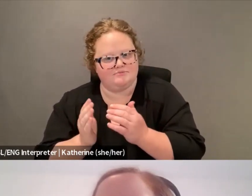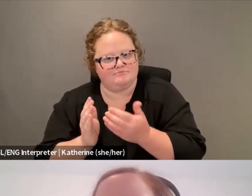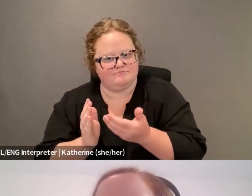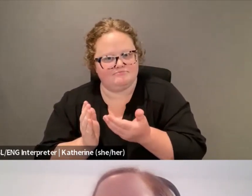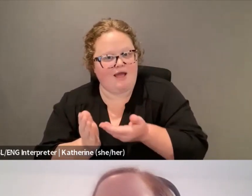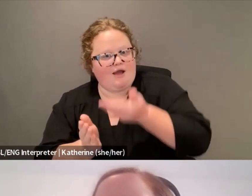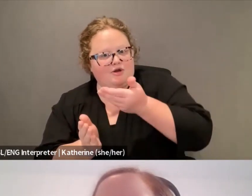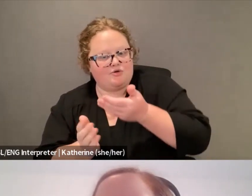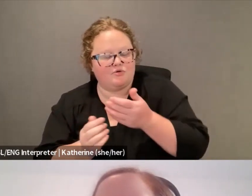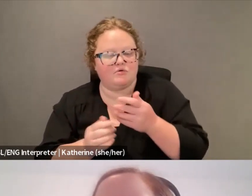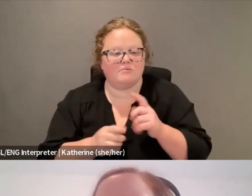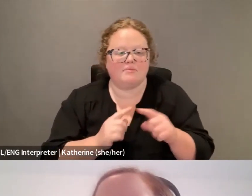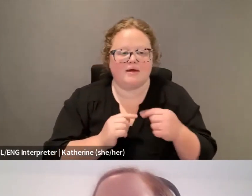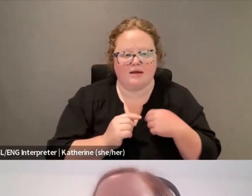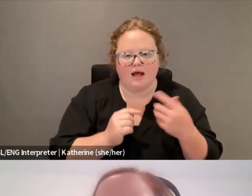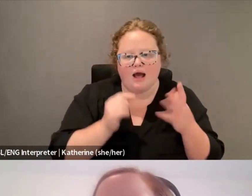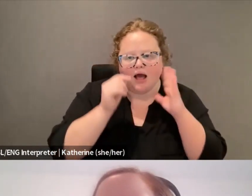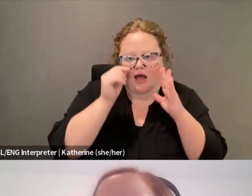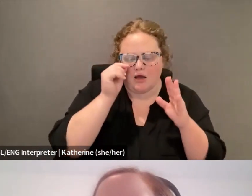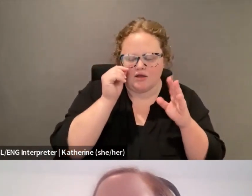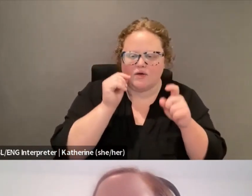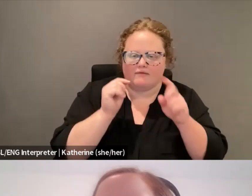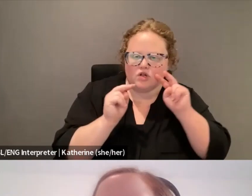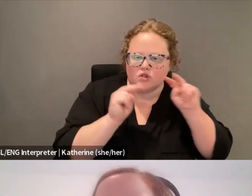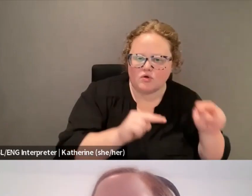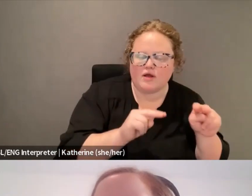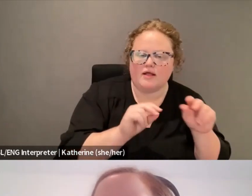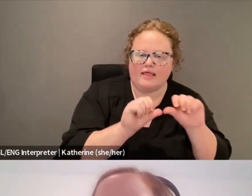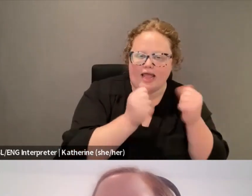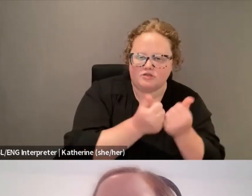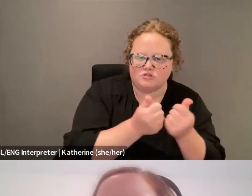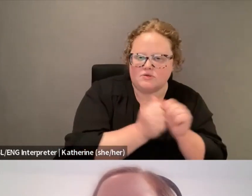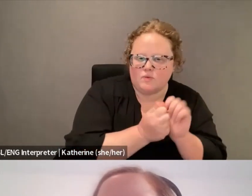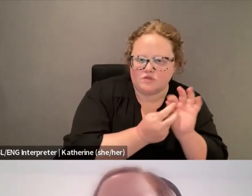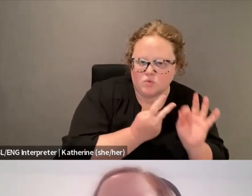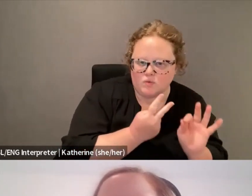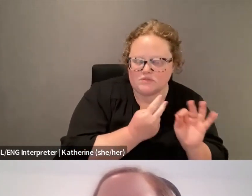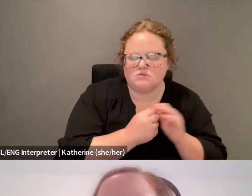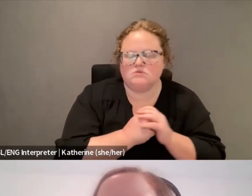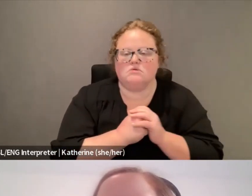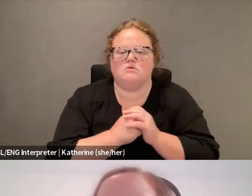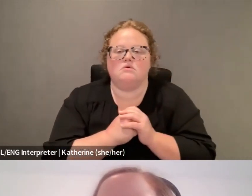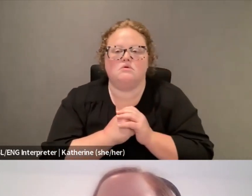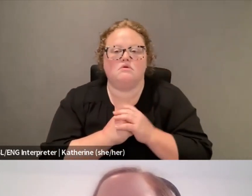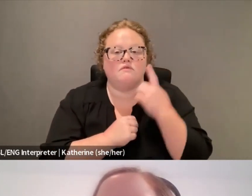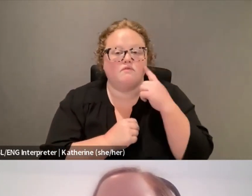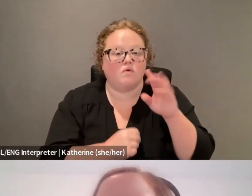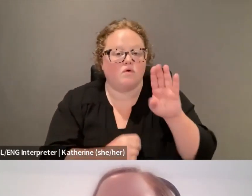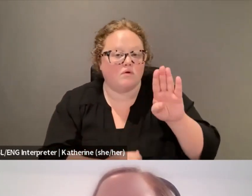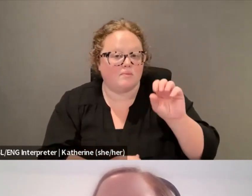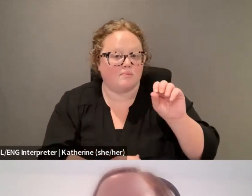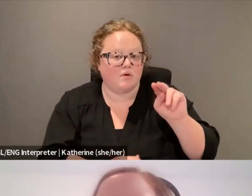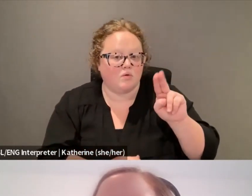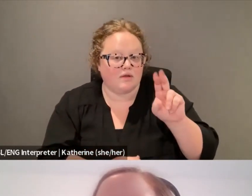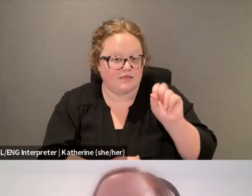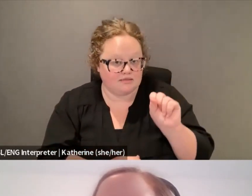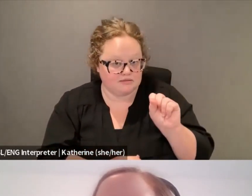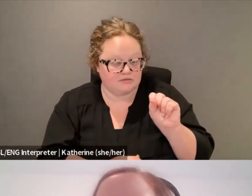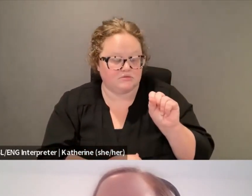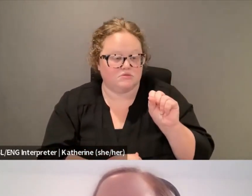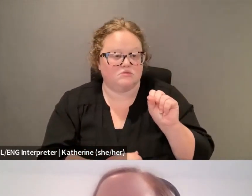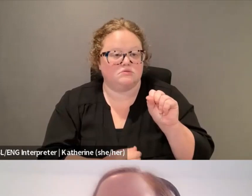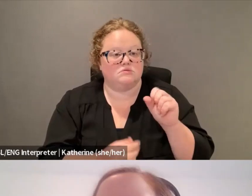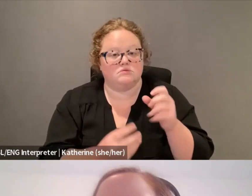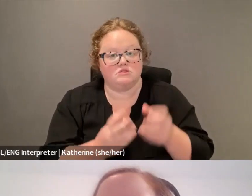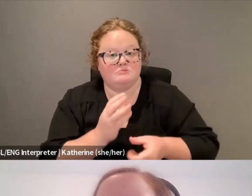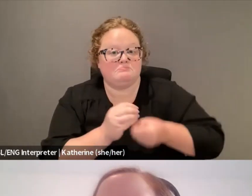part. And then as far as bonuses, bonuses can be paid by individual